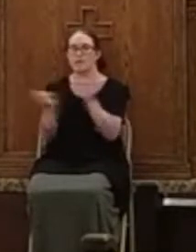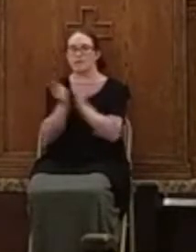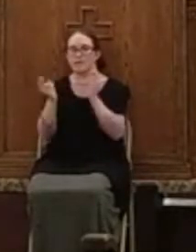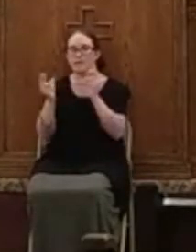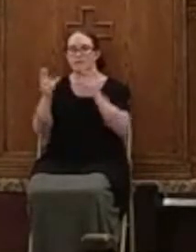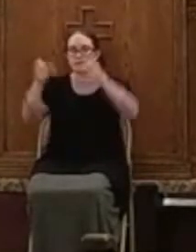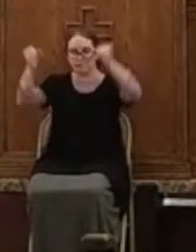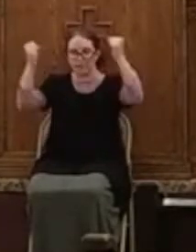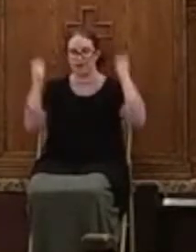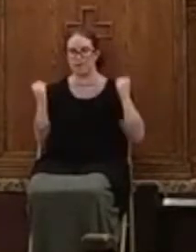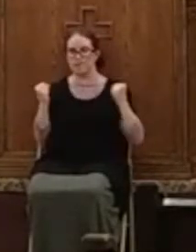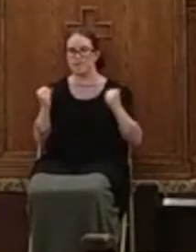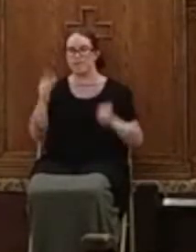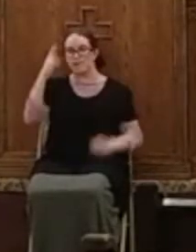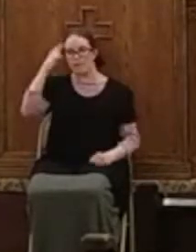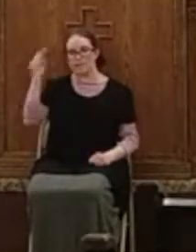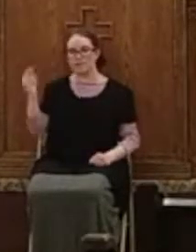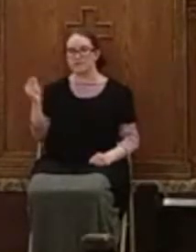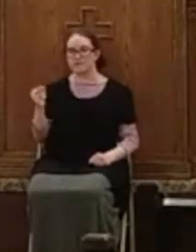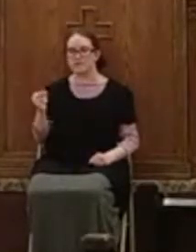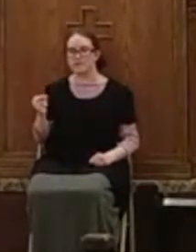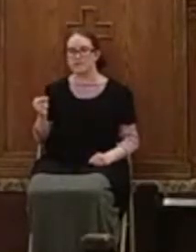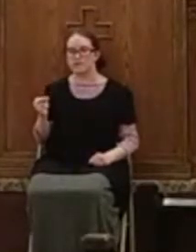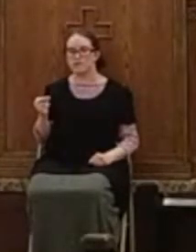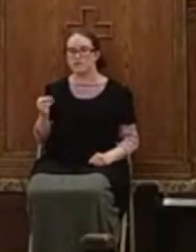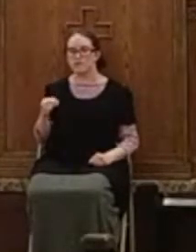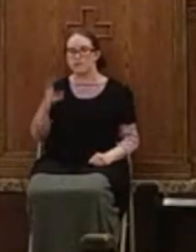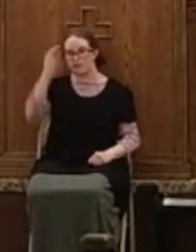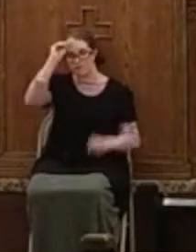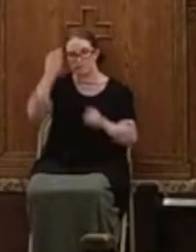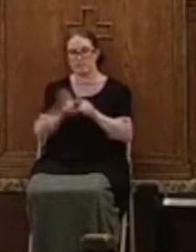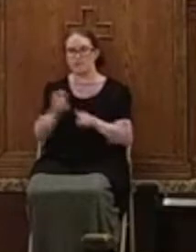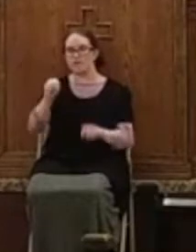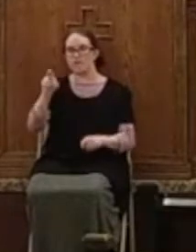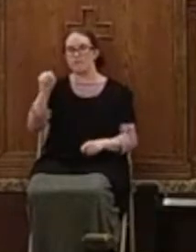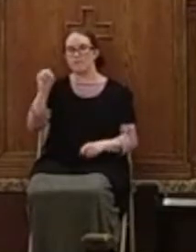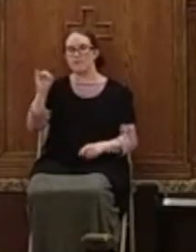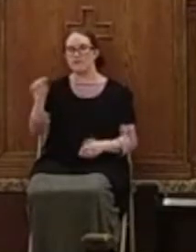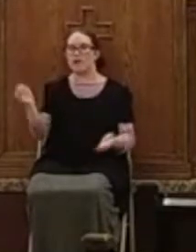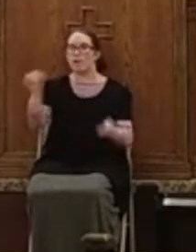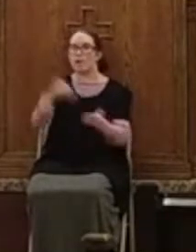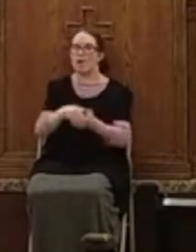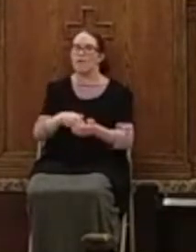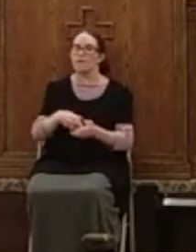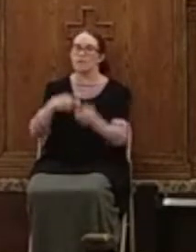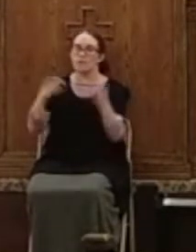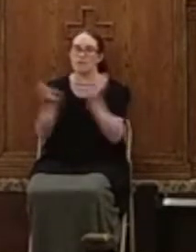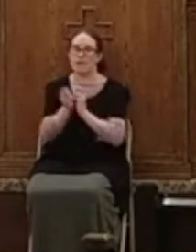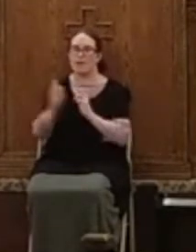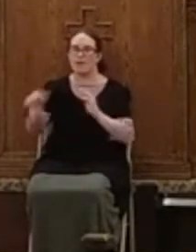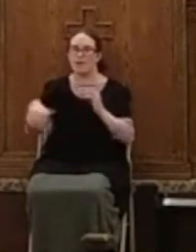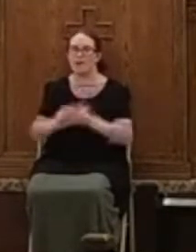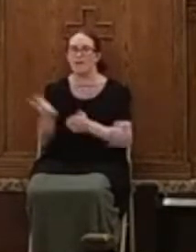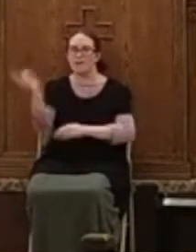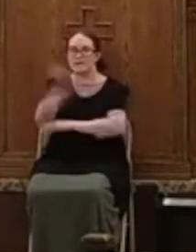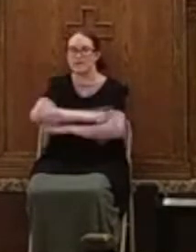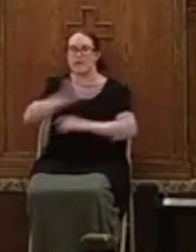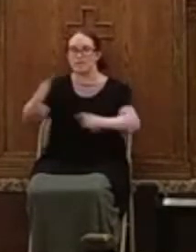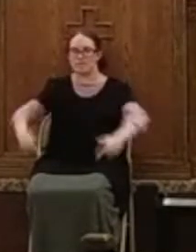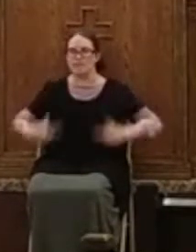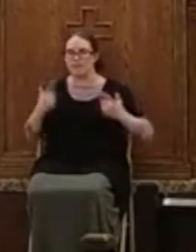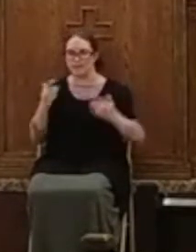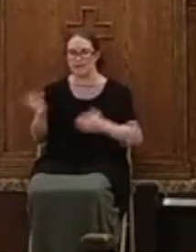so powerful. That's the reason why you say, Brother Musick, how often do you repent? Every single day of my life.